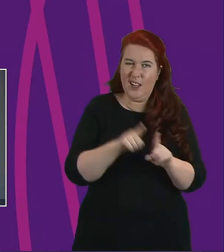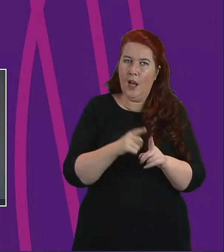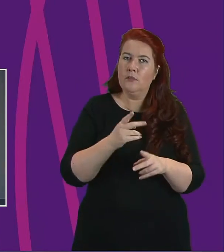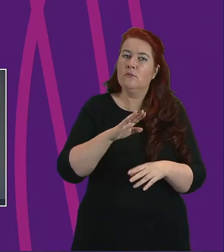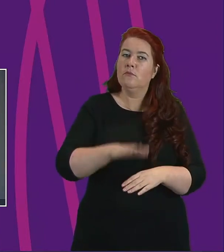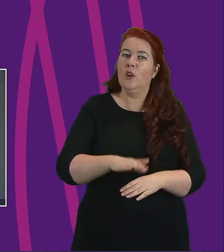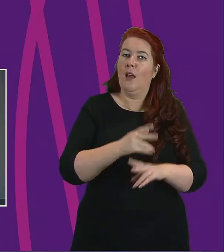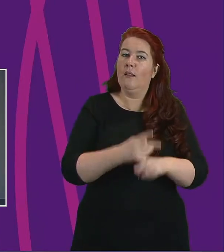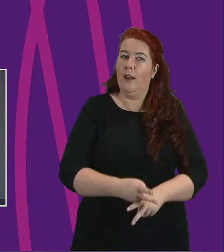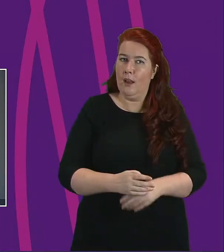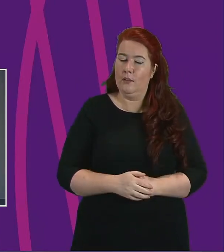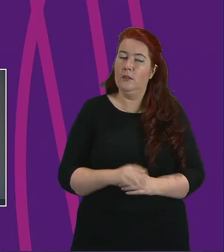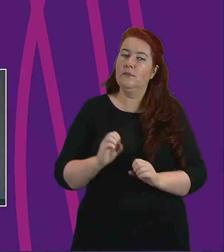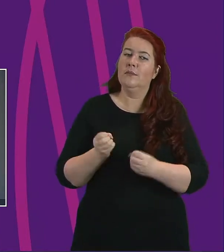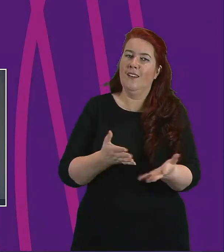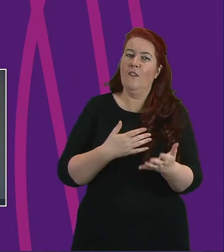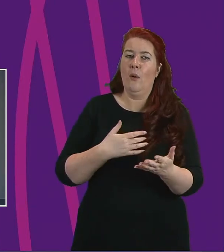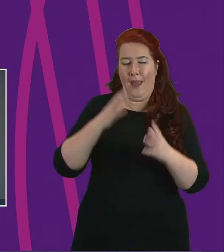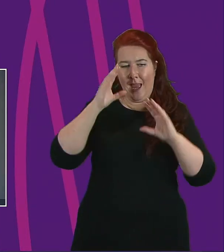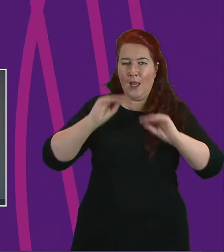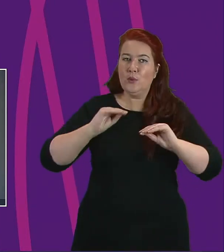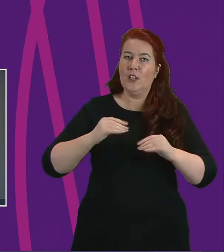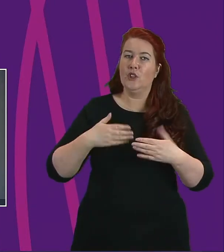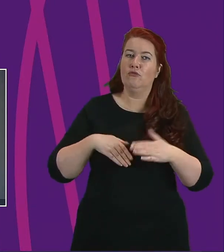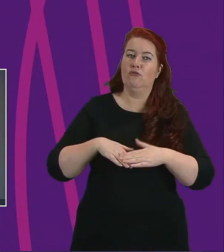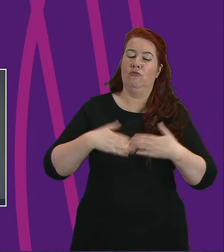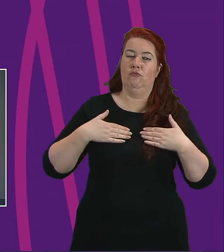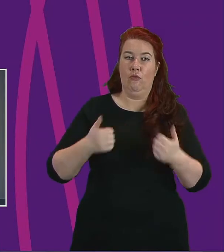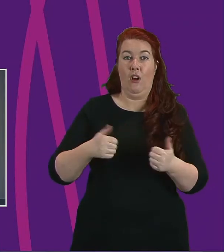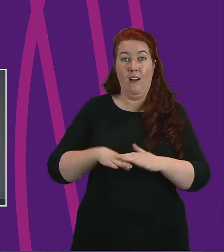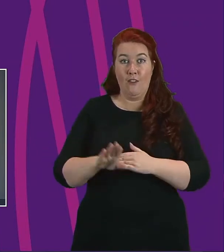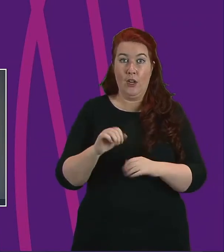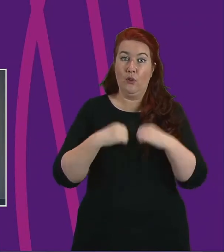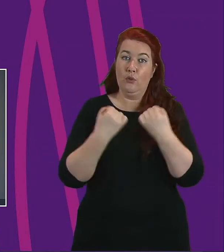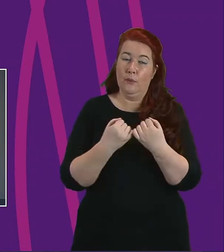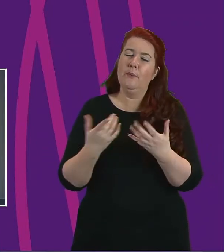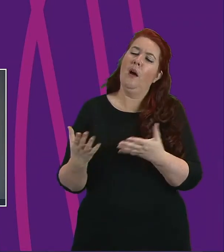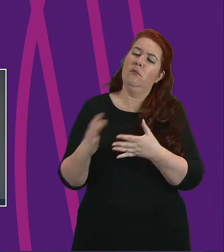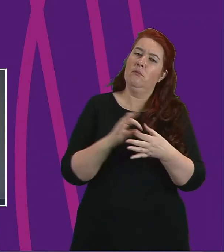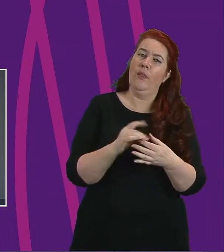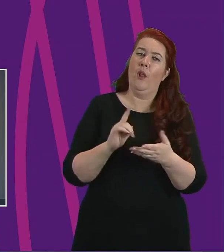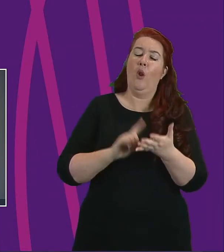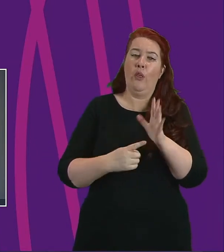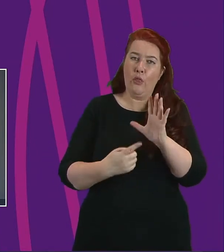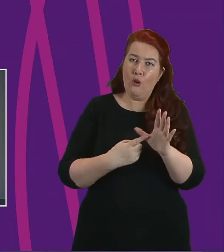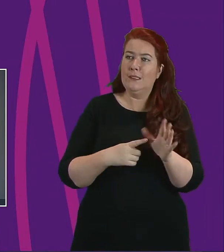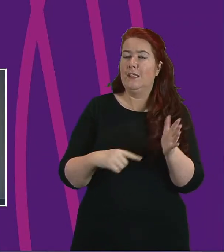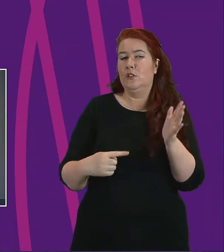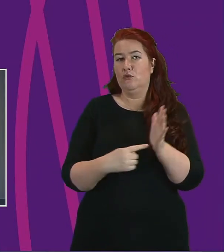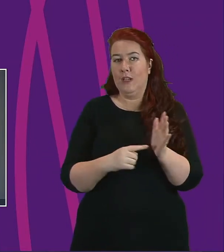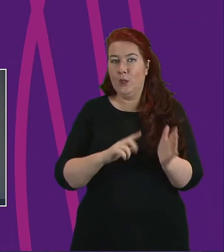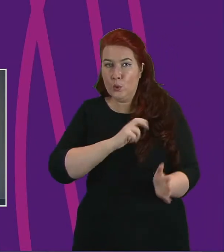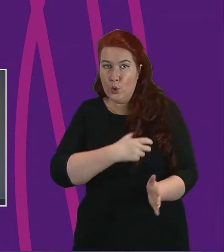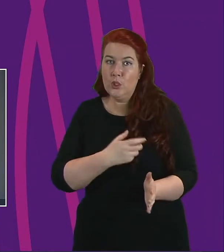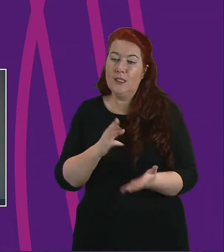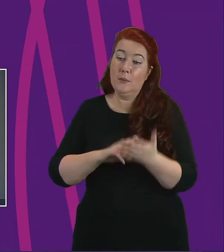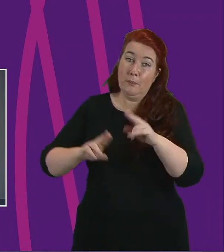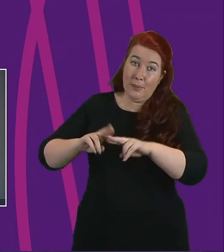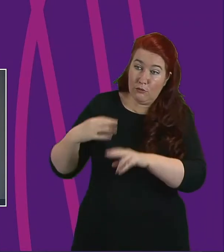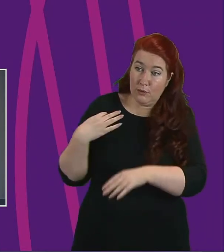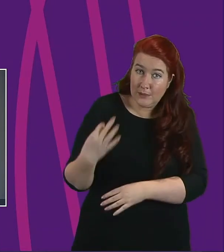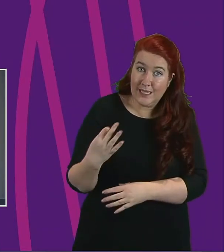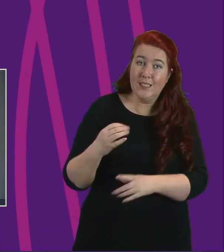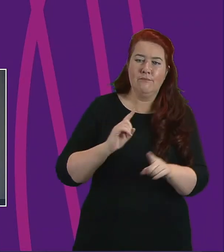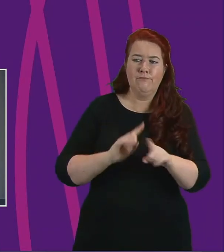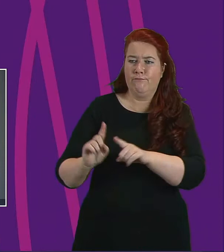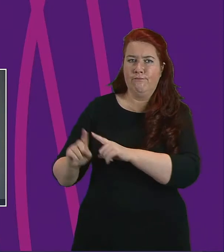Education Recovery Group, bringing together the Scottish Government, local authority partners, trade unions, parent representatives and other